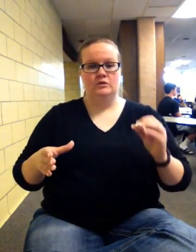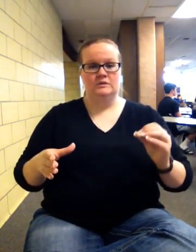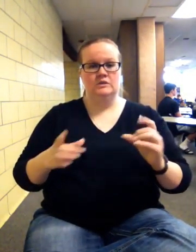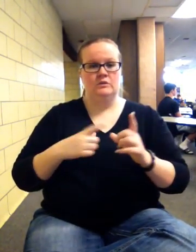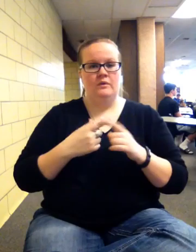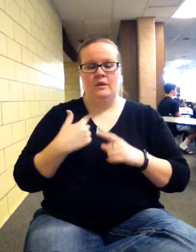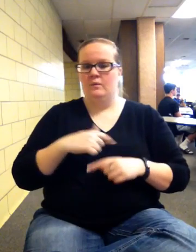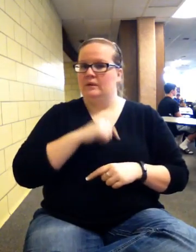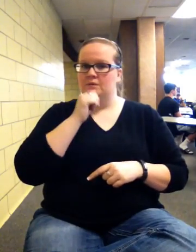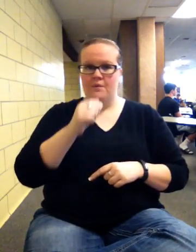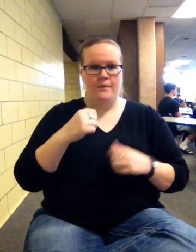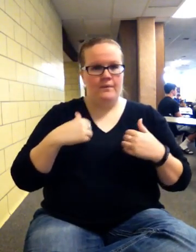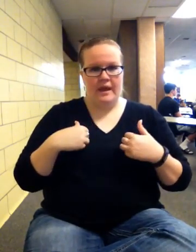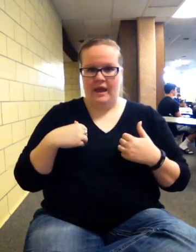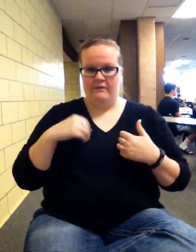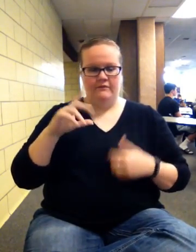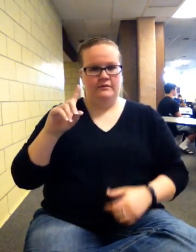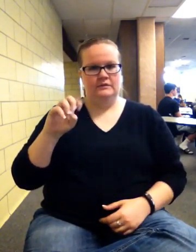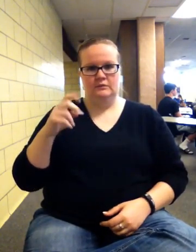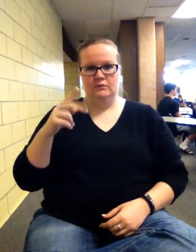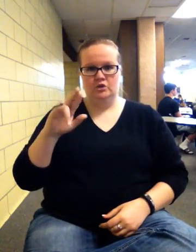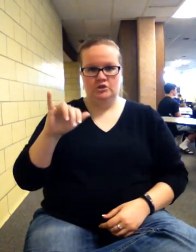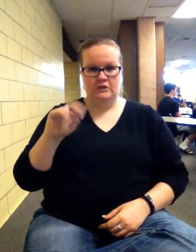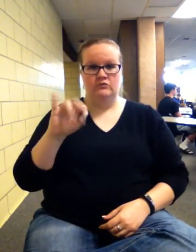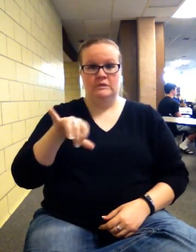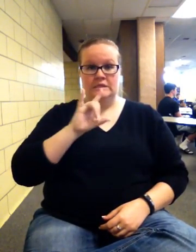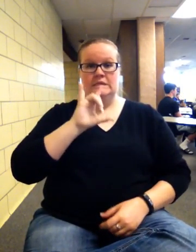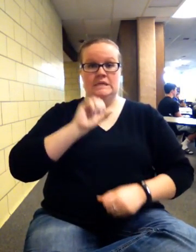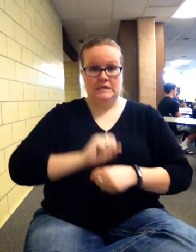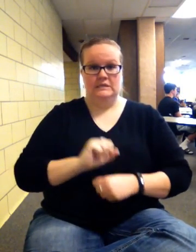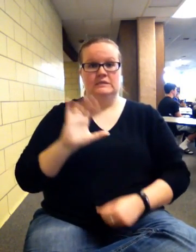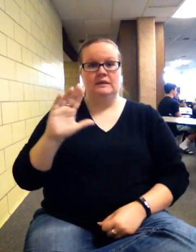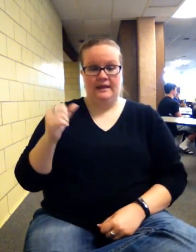don't have depreciation. This is truly cash. So that's important.